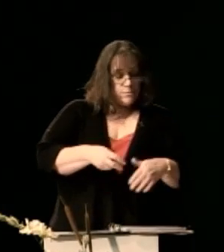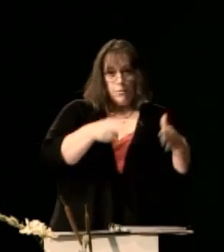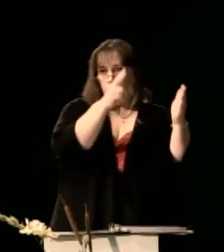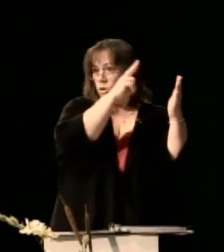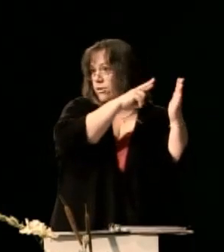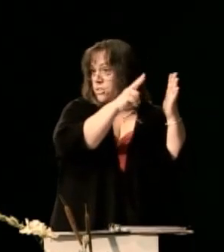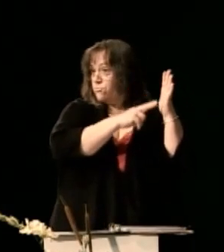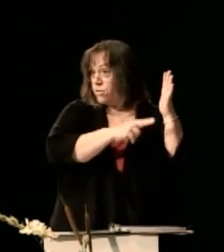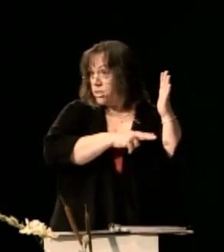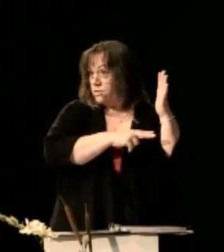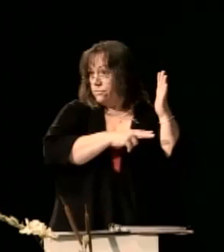We already did read.